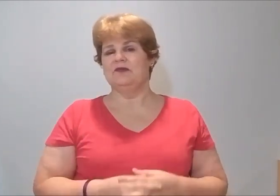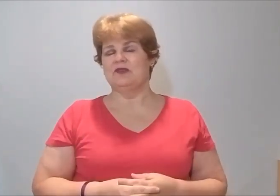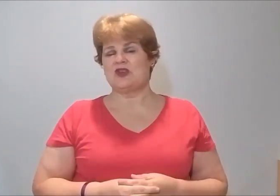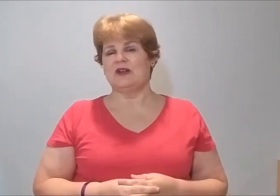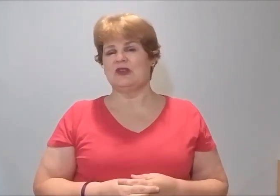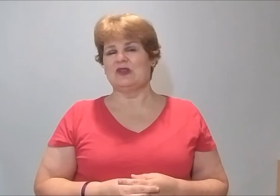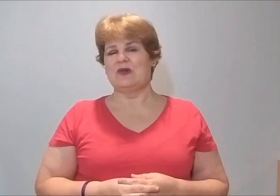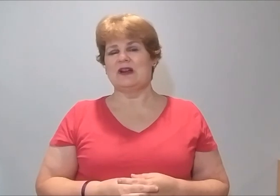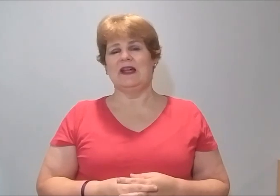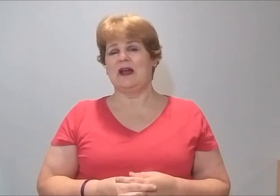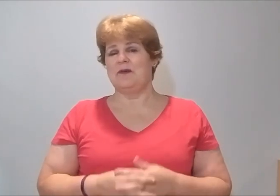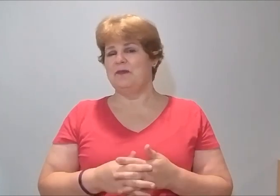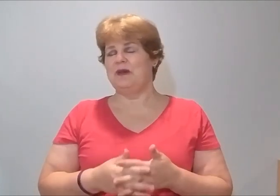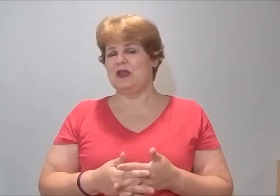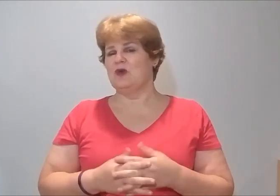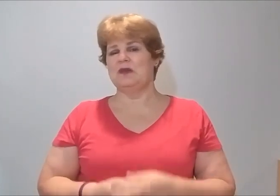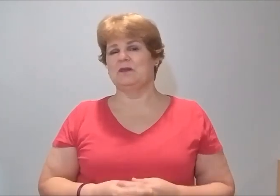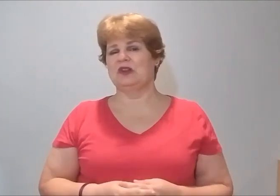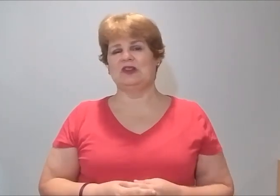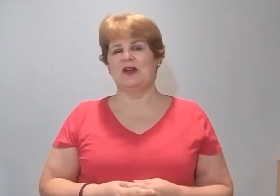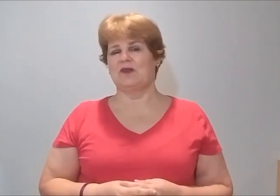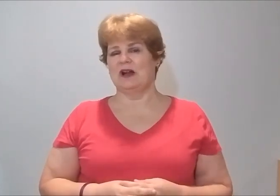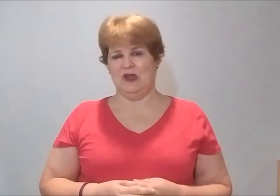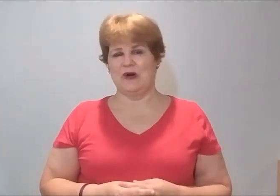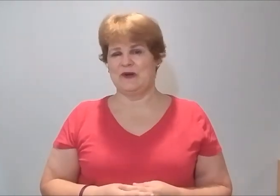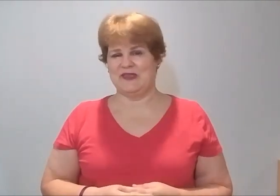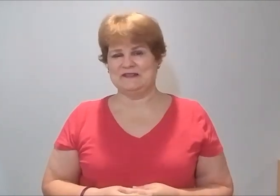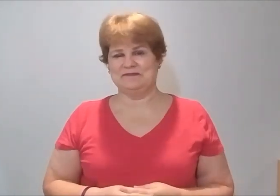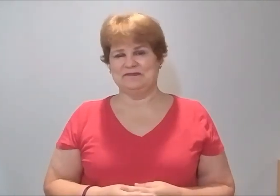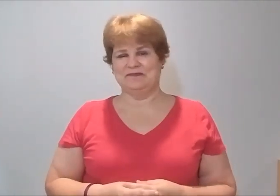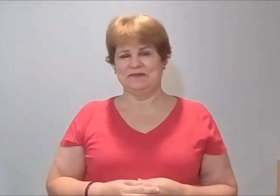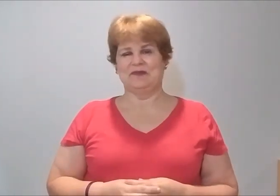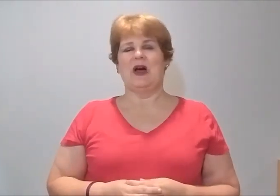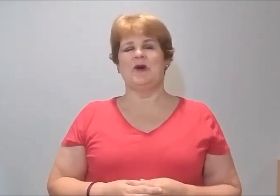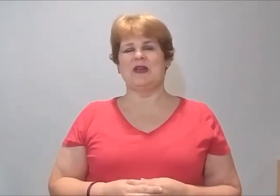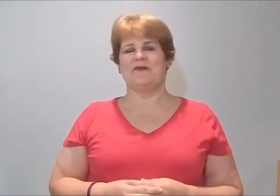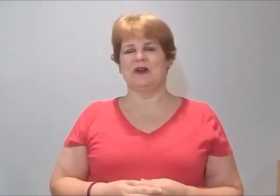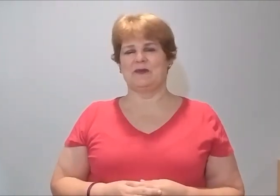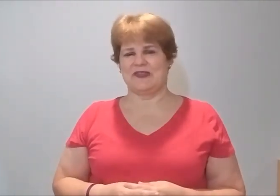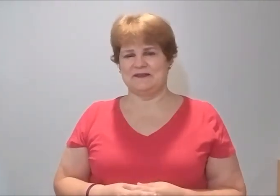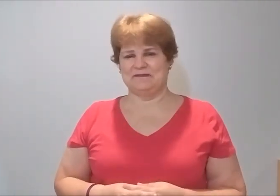Shout to the Lord, and I bet you will be able to sign right along with it. Hope you have fun with it.